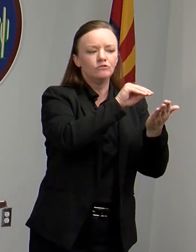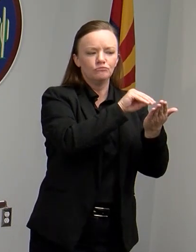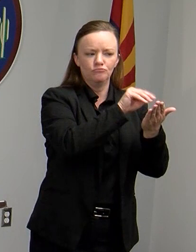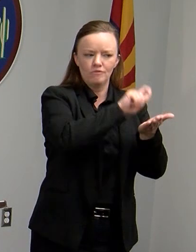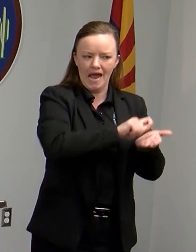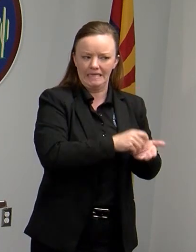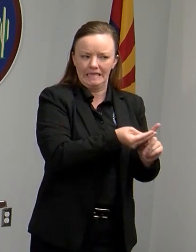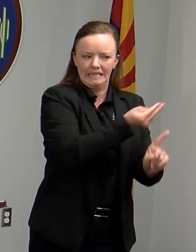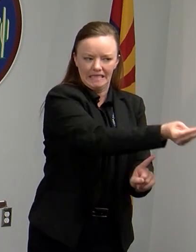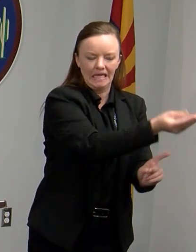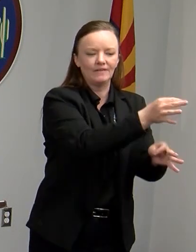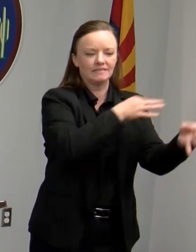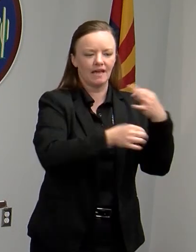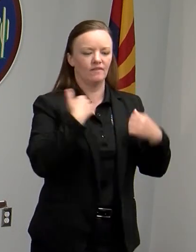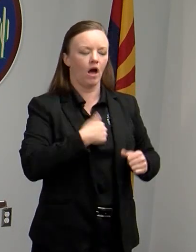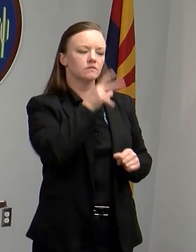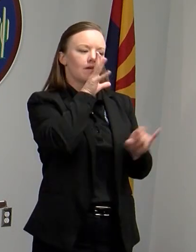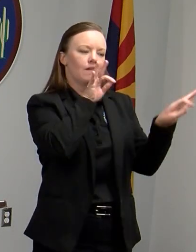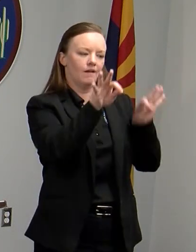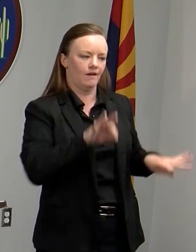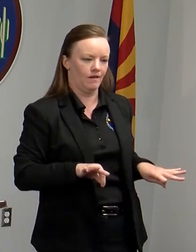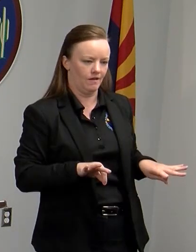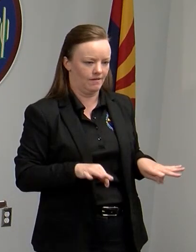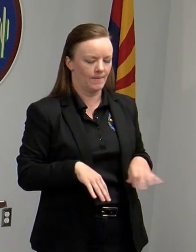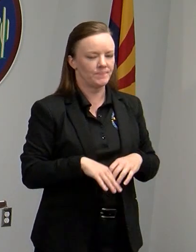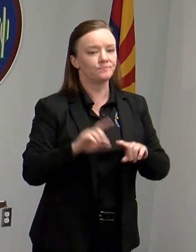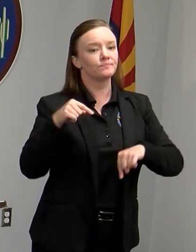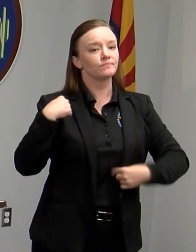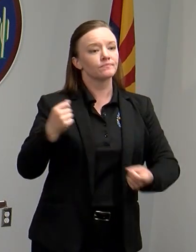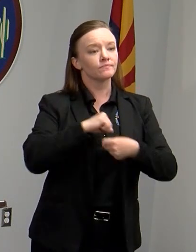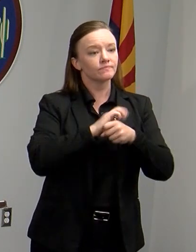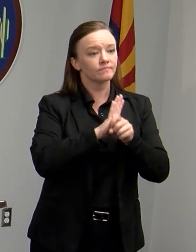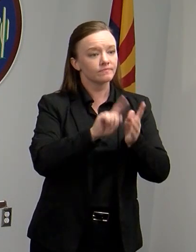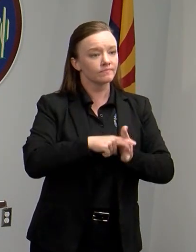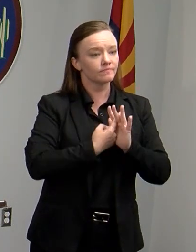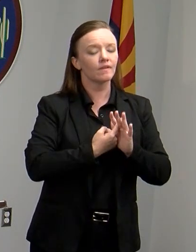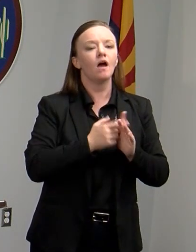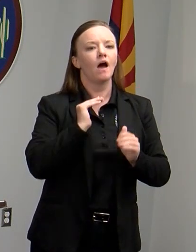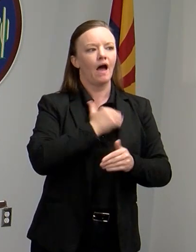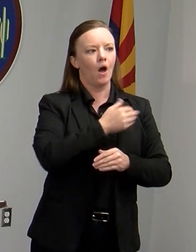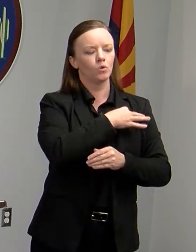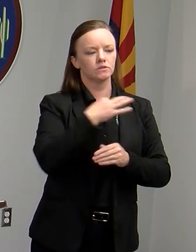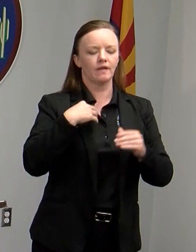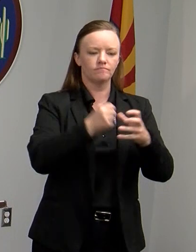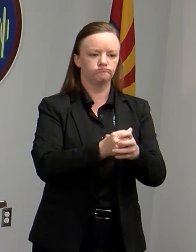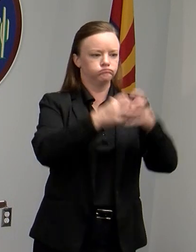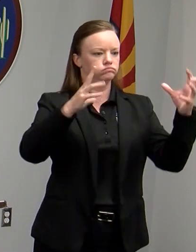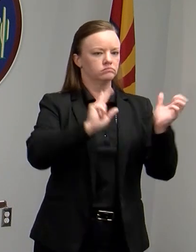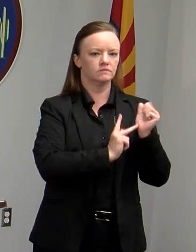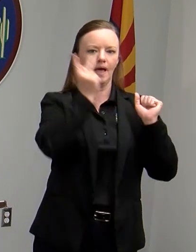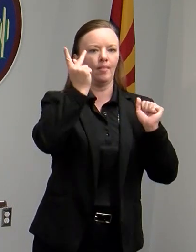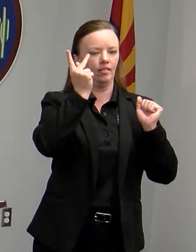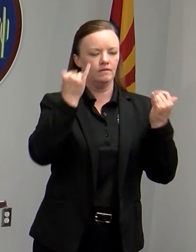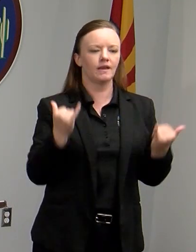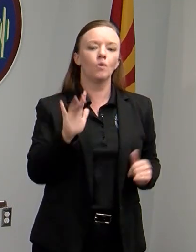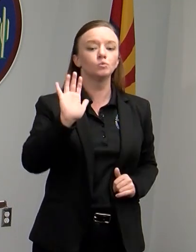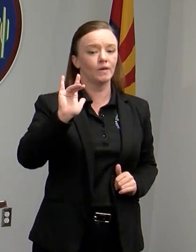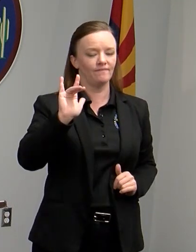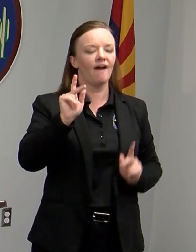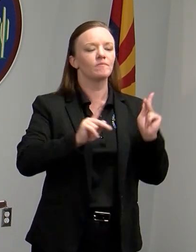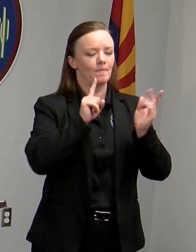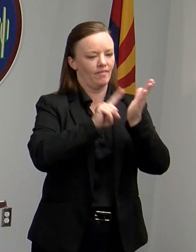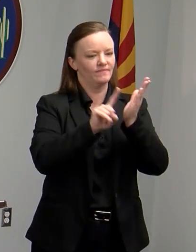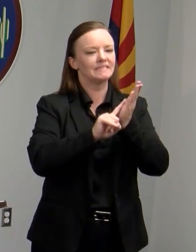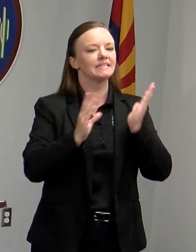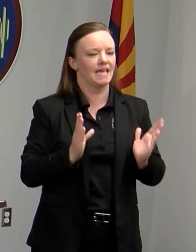COVID-19 began, public health has doubled the amount of staff that we have doing investigations. We're up to about 25 now. And